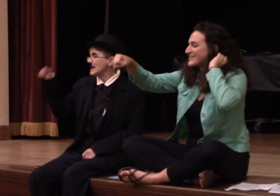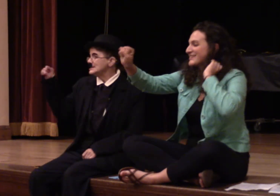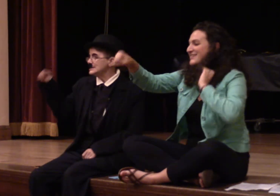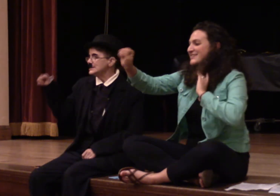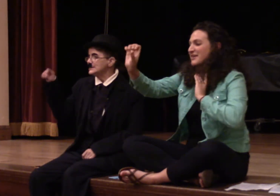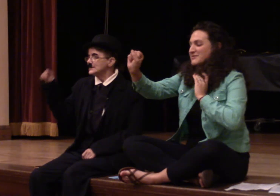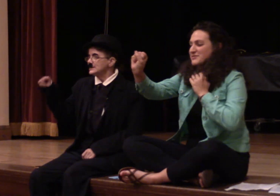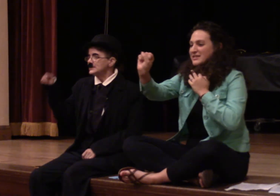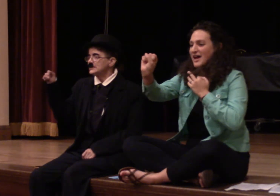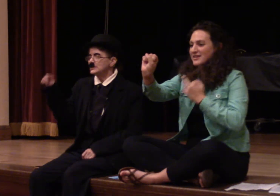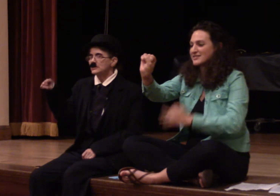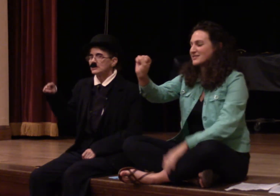Yep, so it's an S.